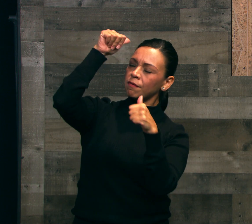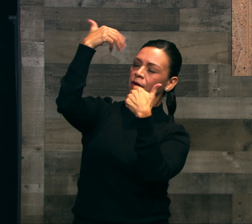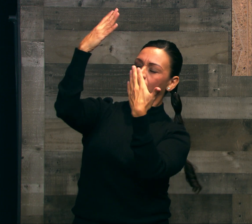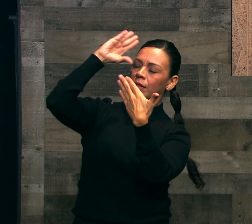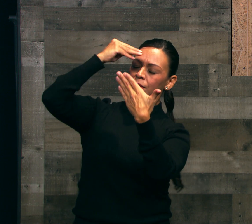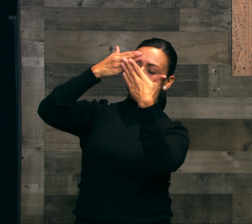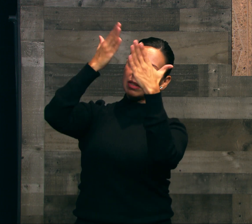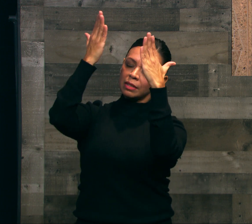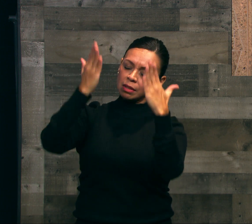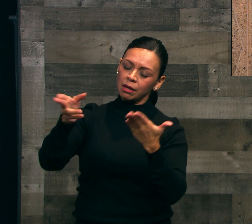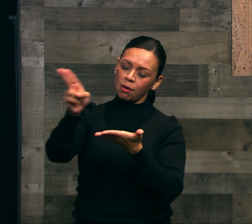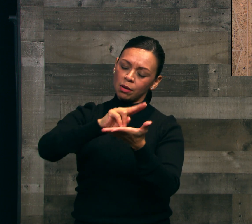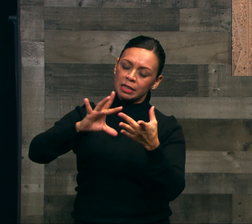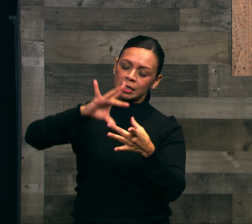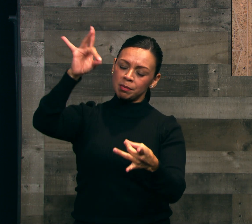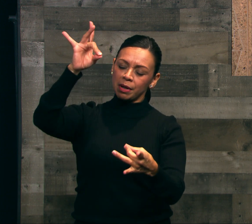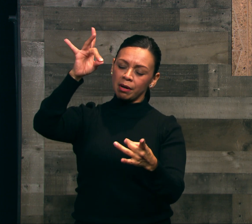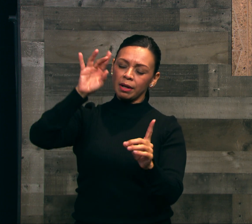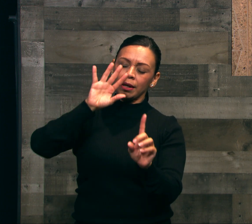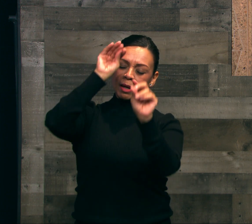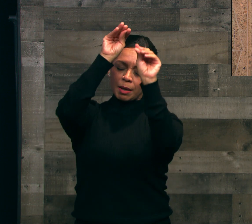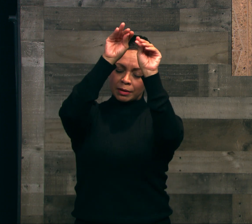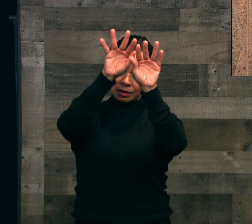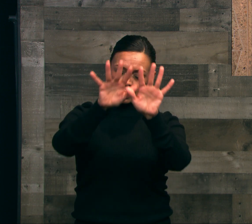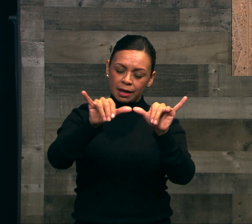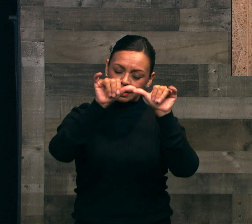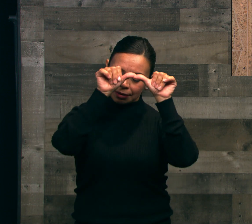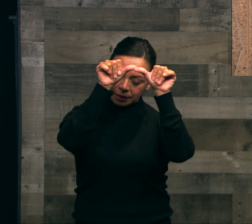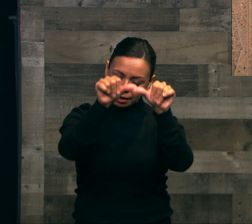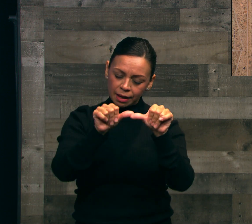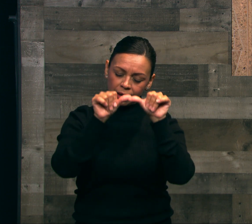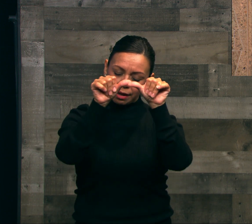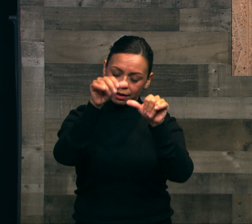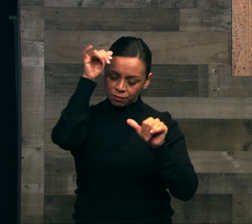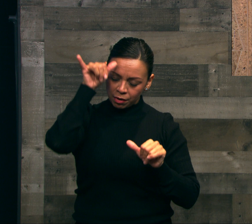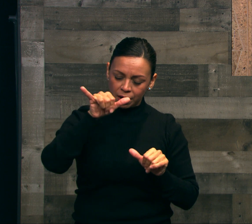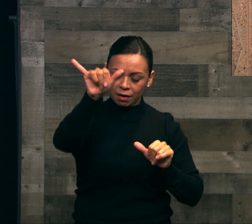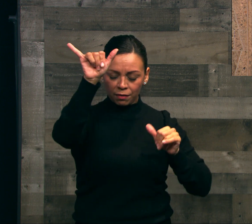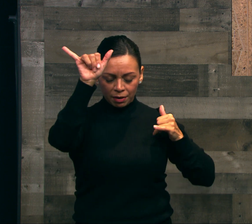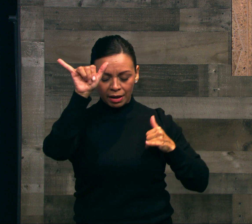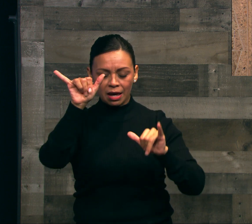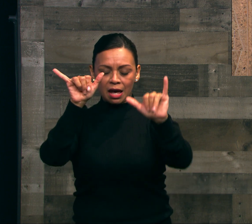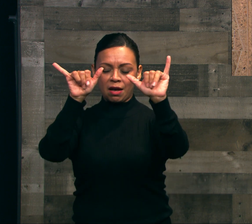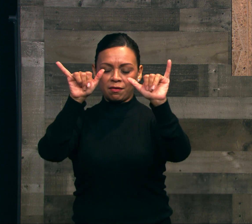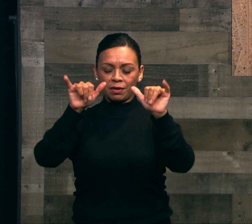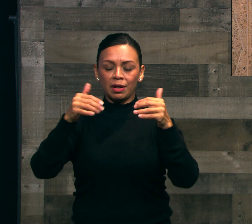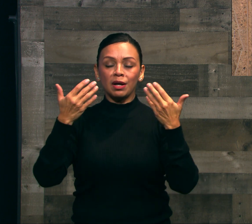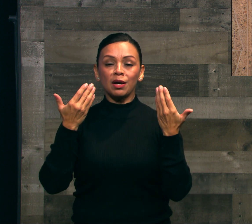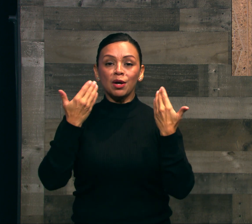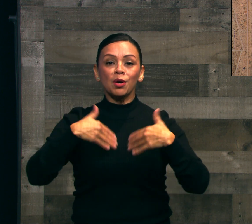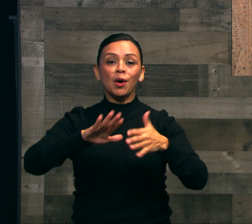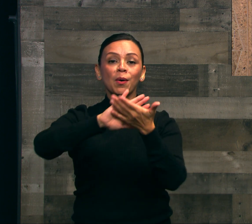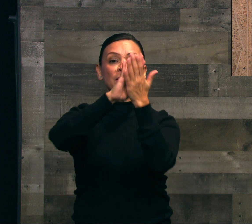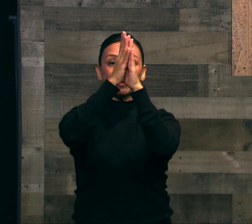Almighty God, Father and Son and Holy Spirit come upon you and remain with you forever and ever.